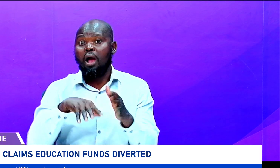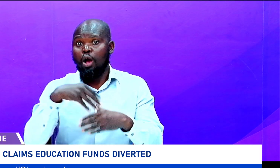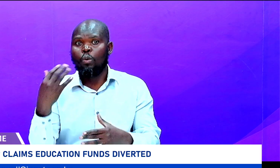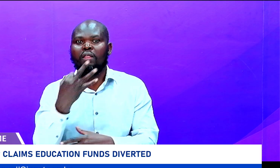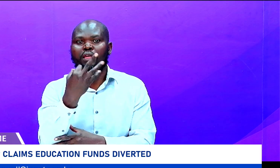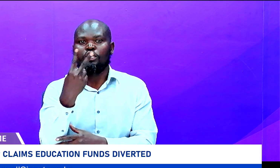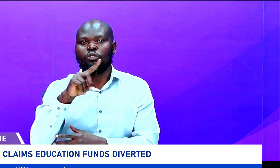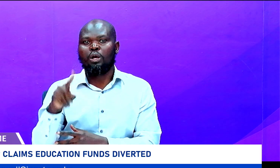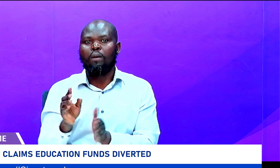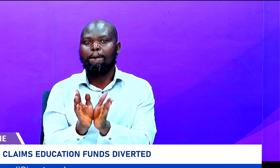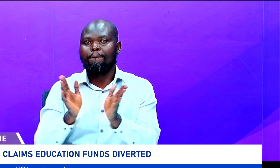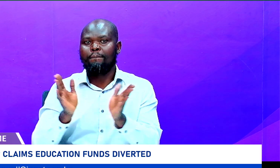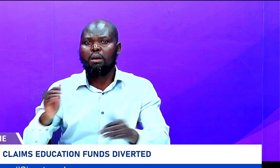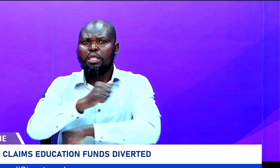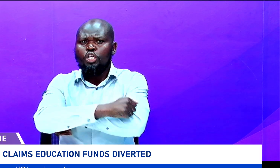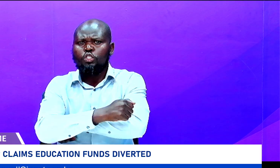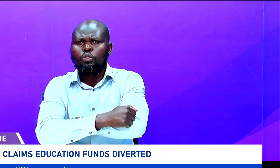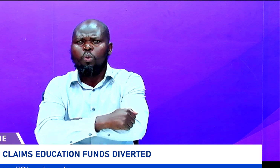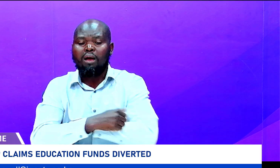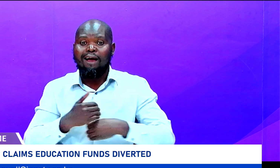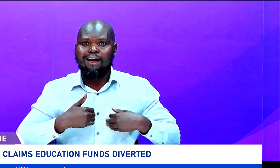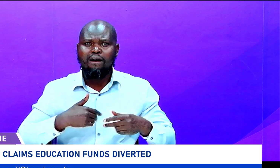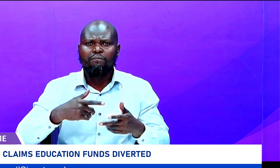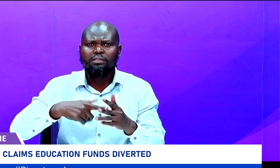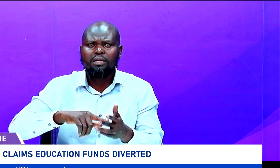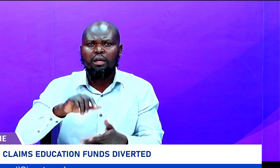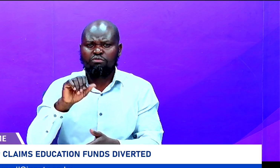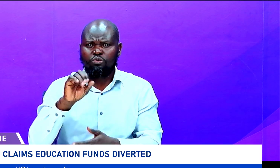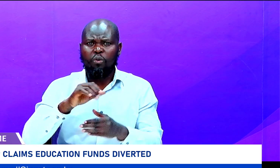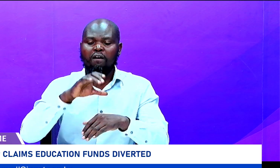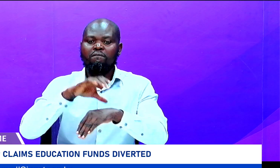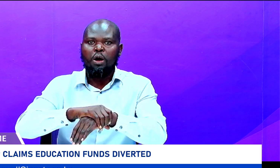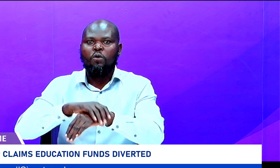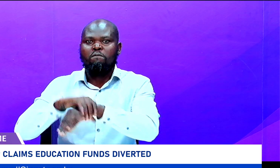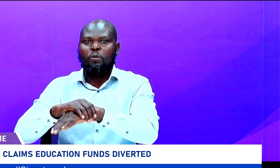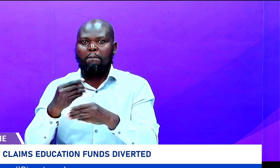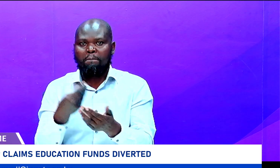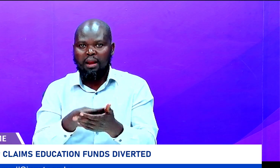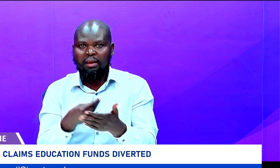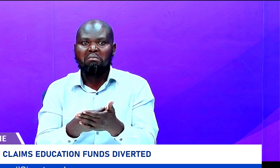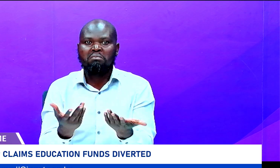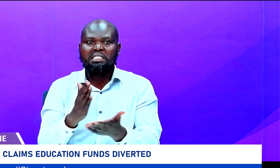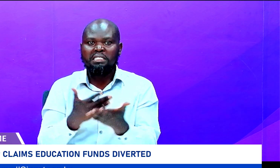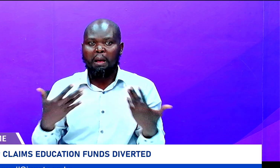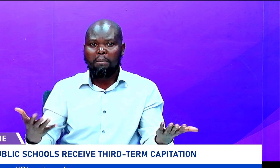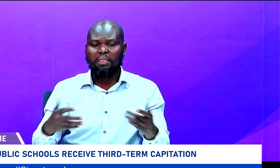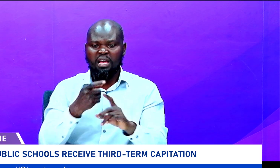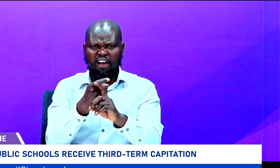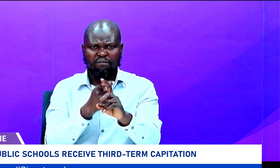Only 3,000 out of 32,000 public schools have so far received their third-term capitation fund, the Ministry